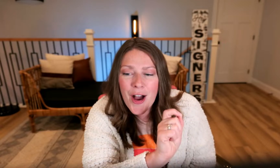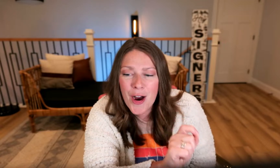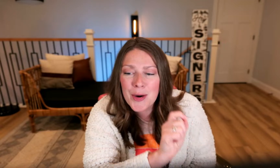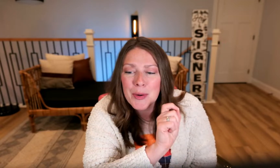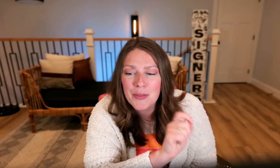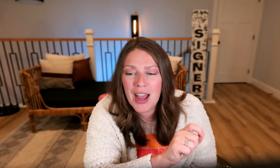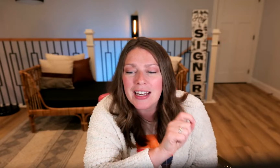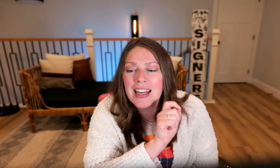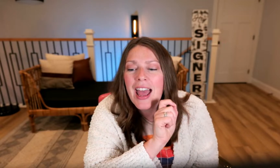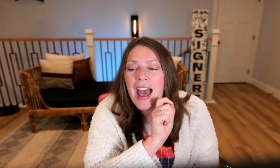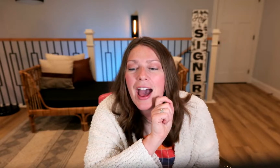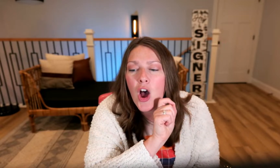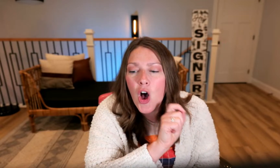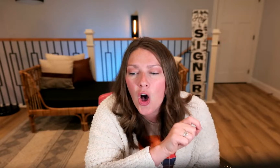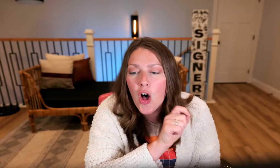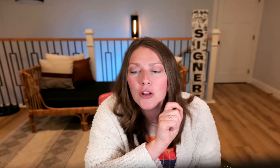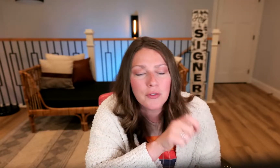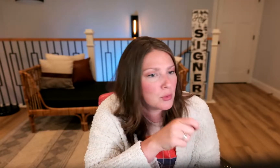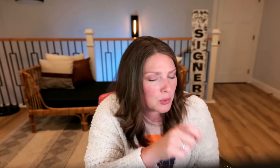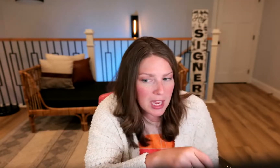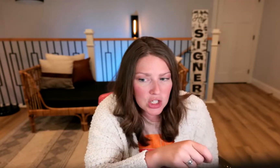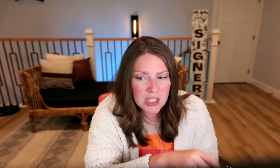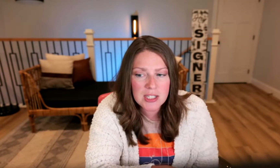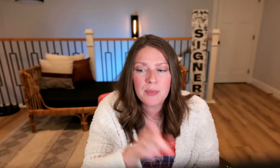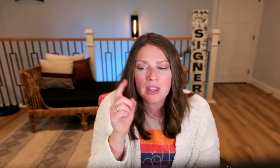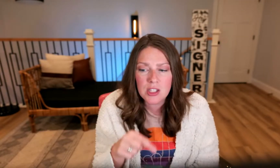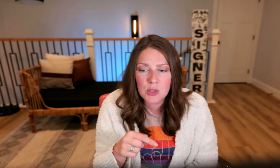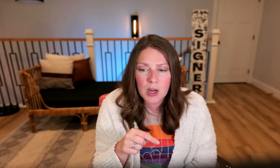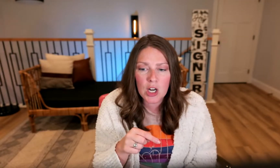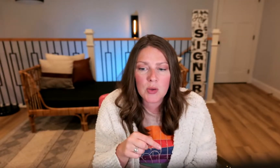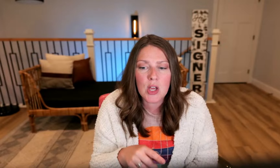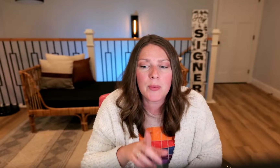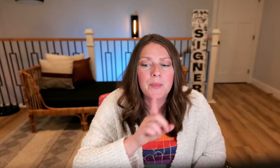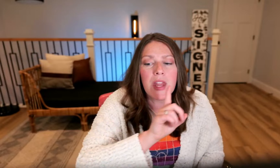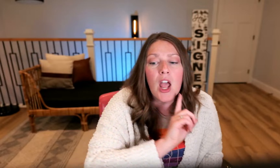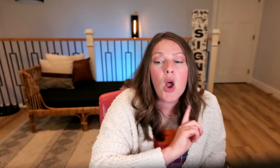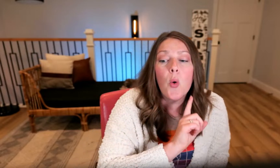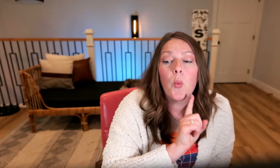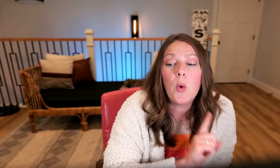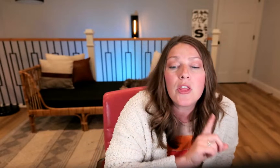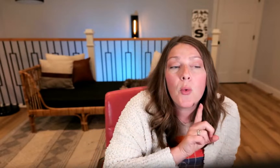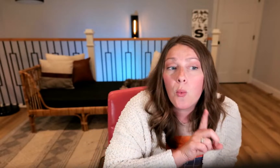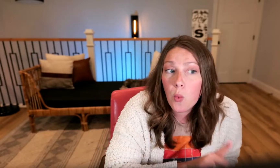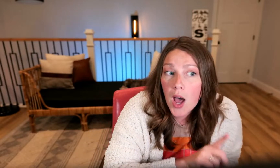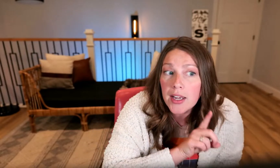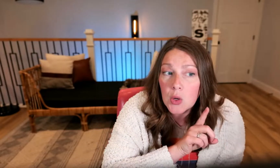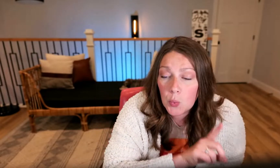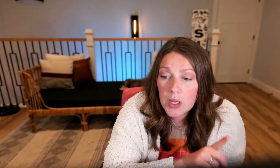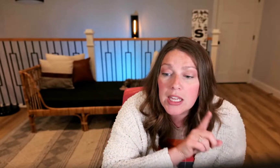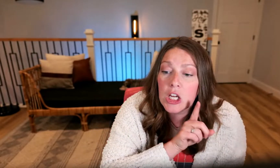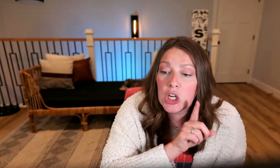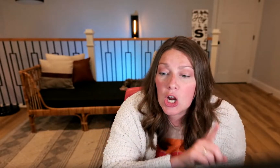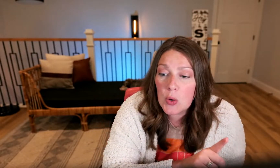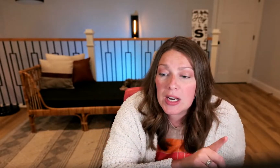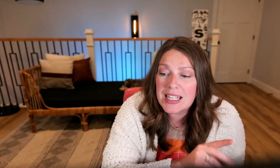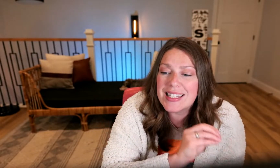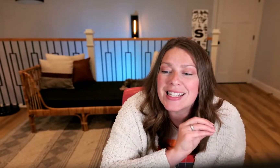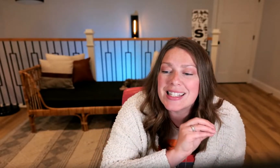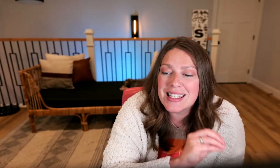are provided at all phone locations. And this is where it goes on. With 1 week notice,